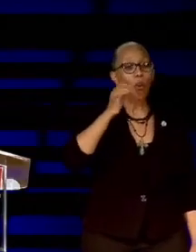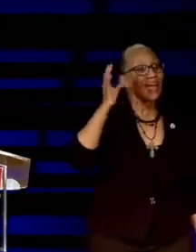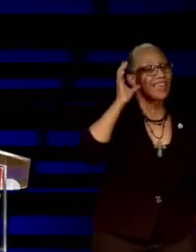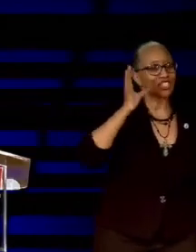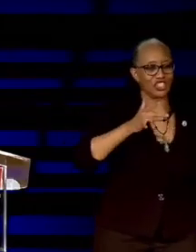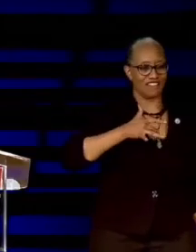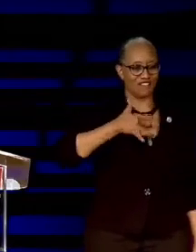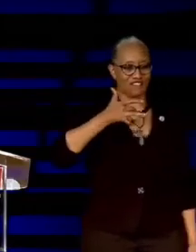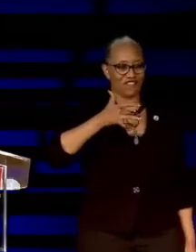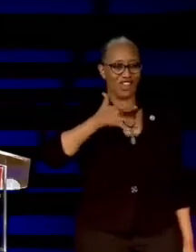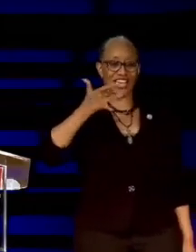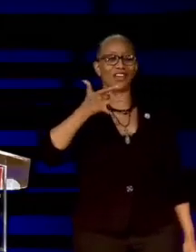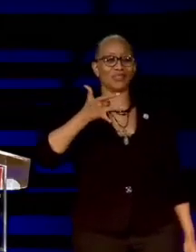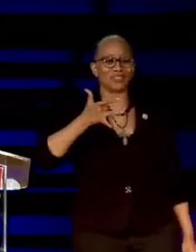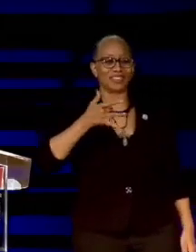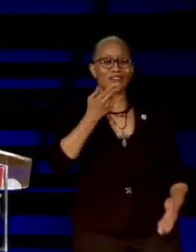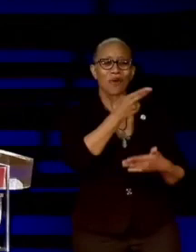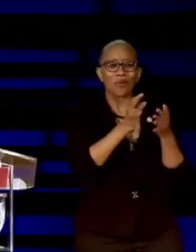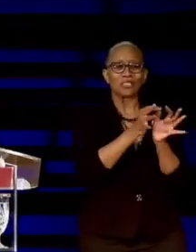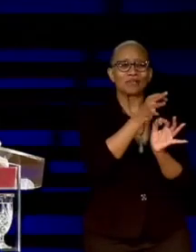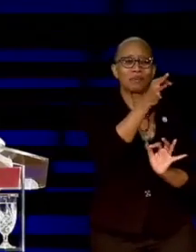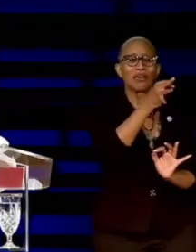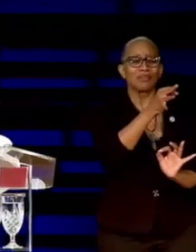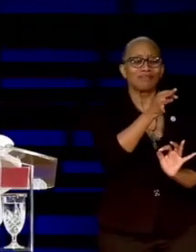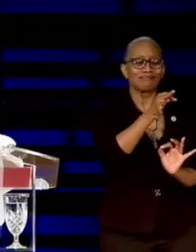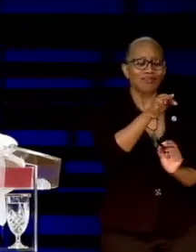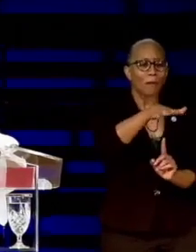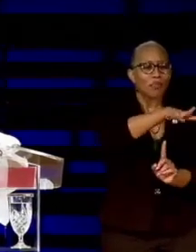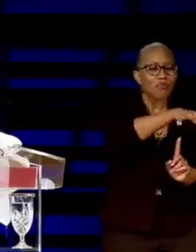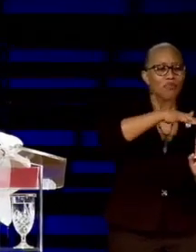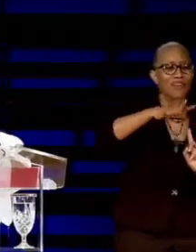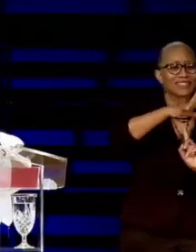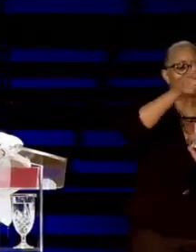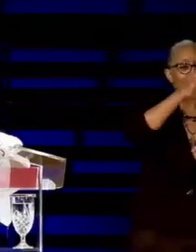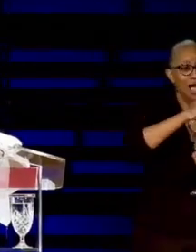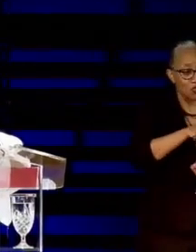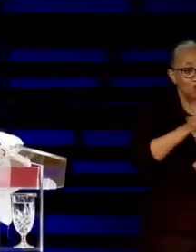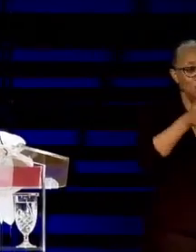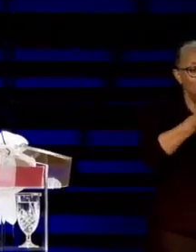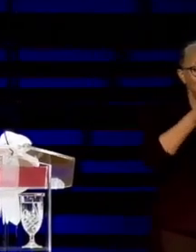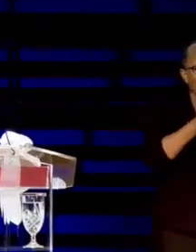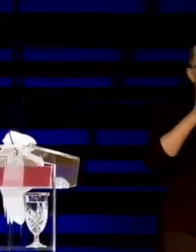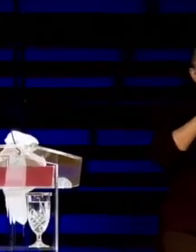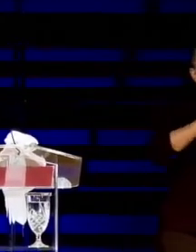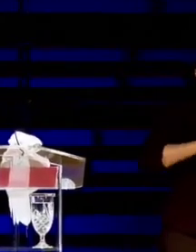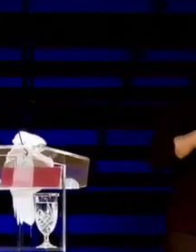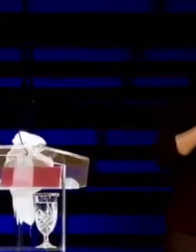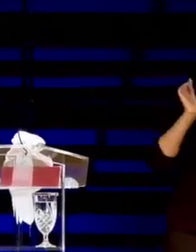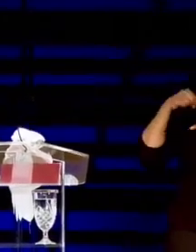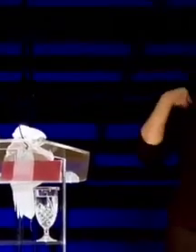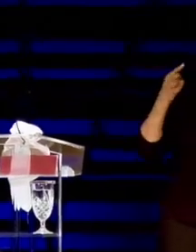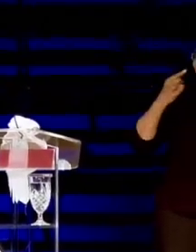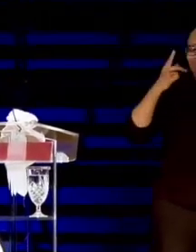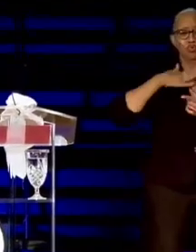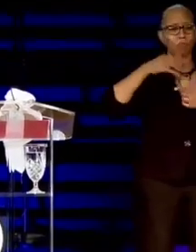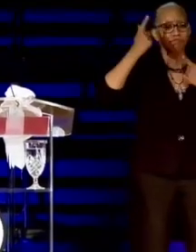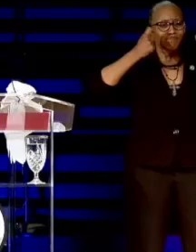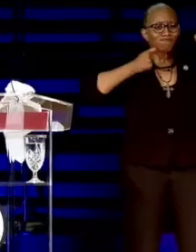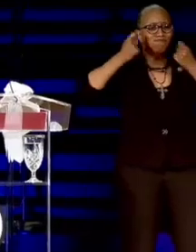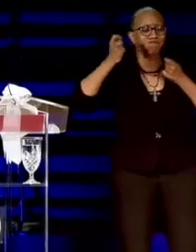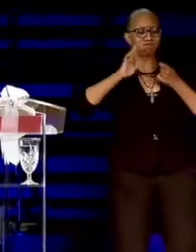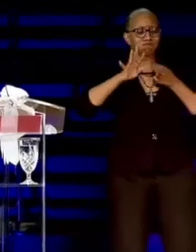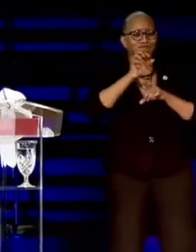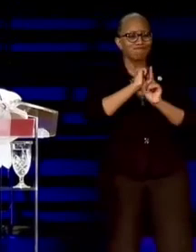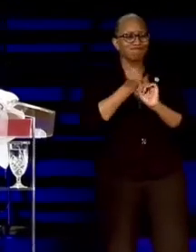feels the countenance. Have you ever prayed until your countenance got better? I